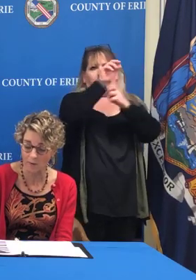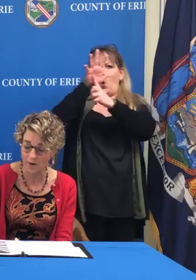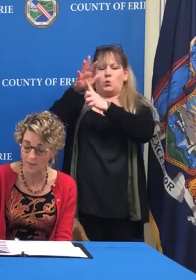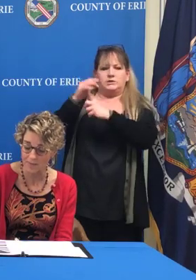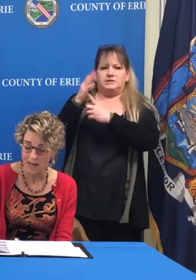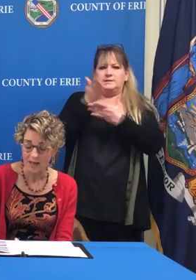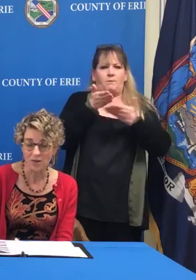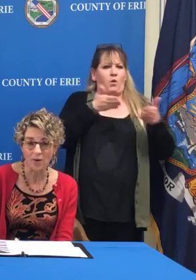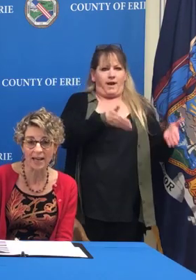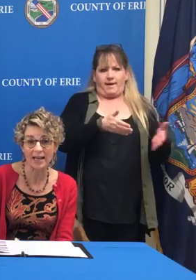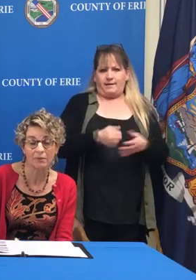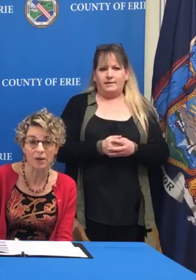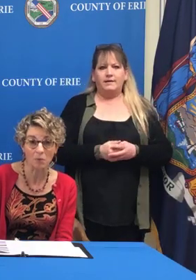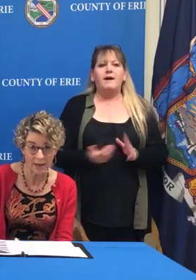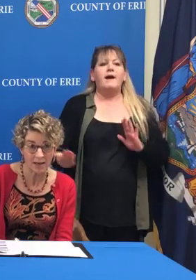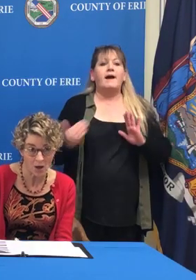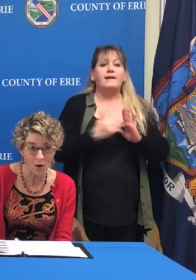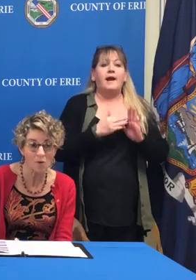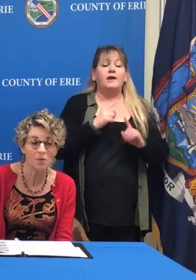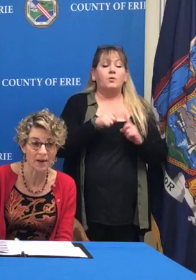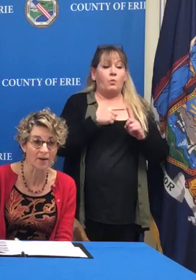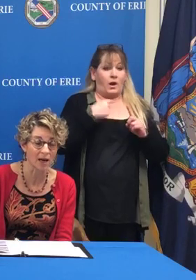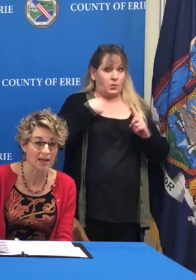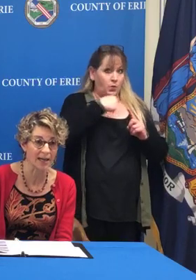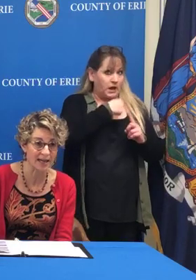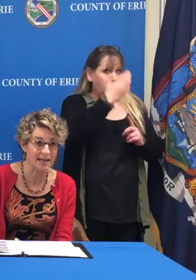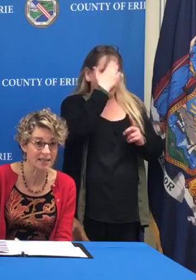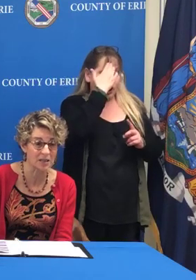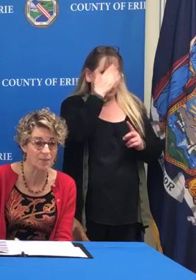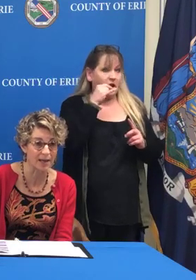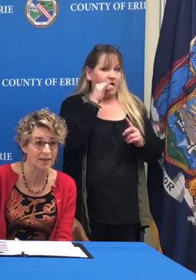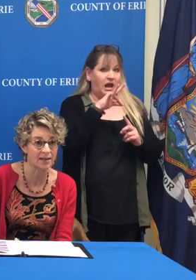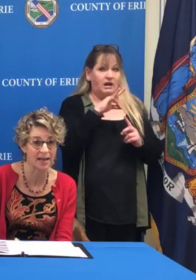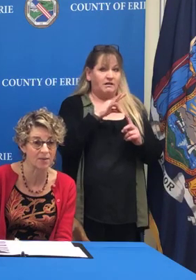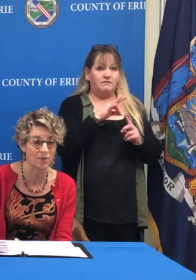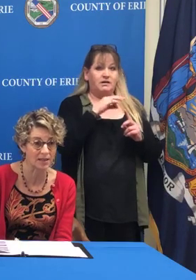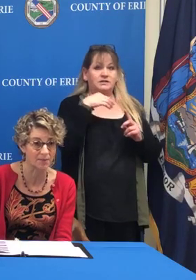or form. So again, when we know where a case